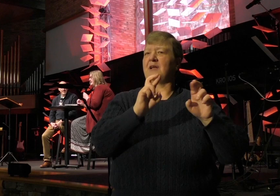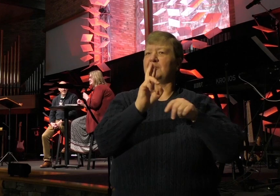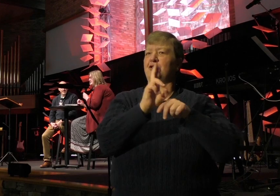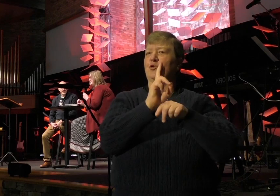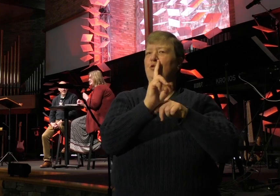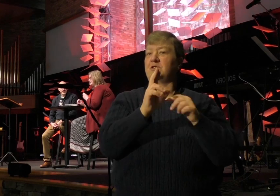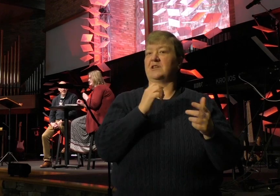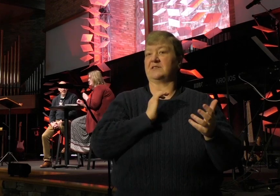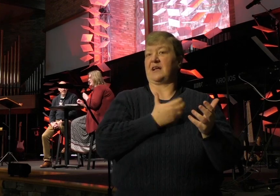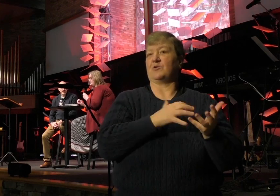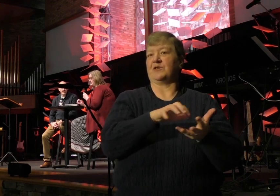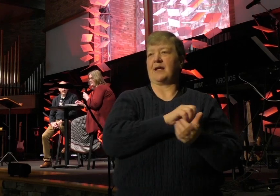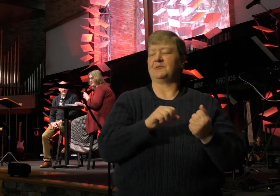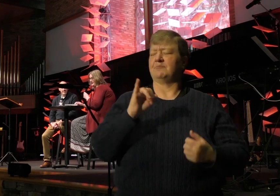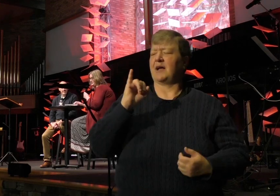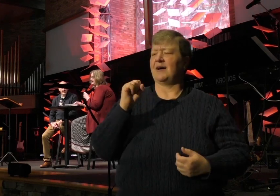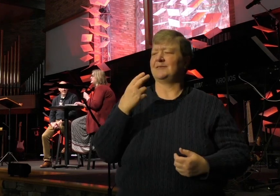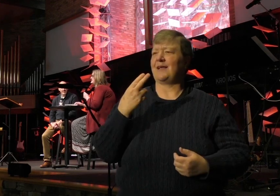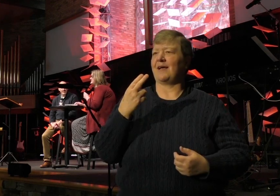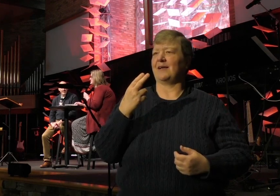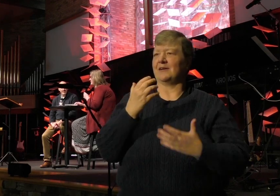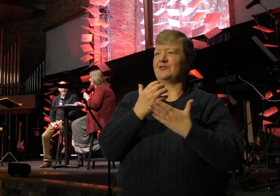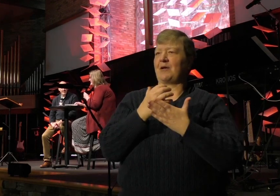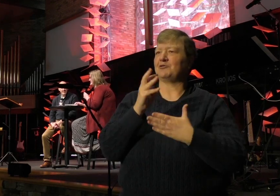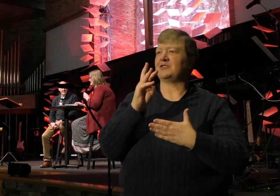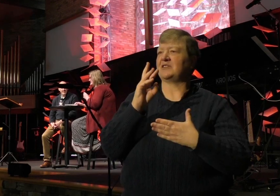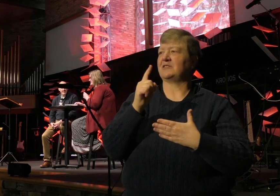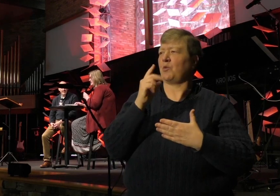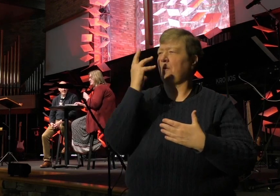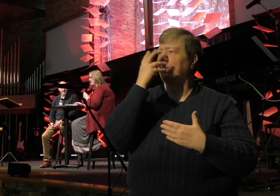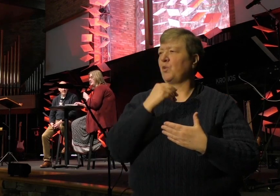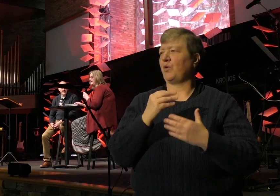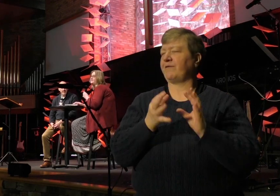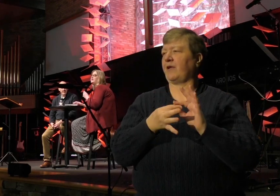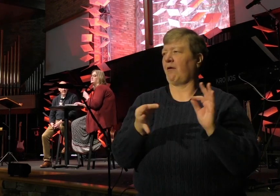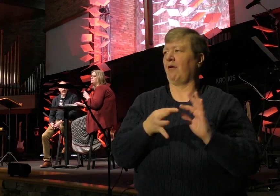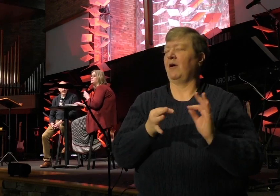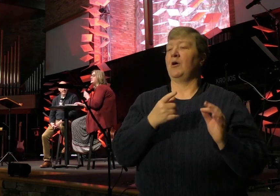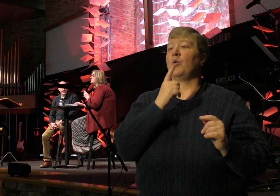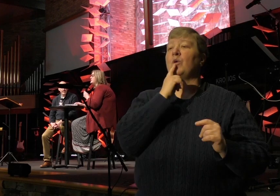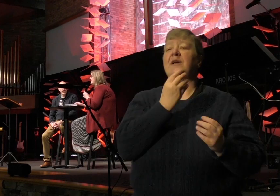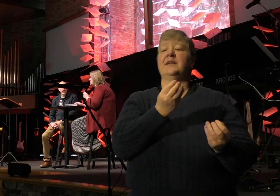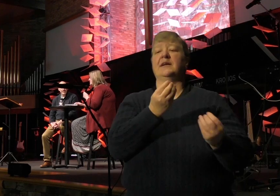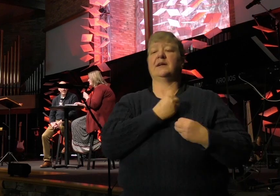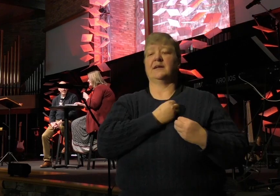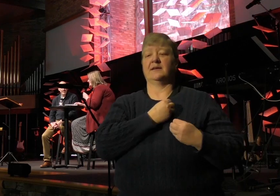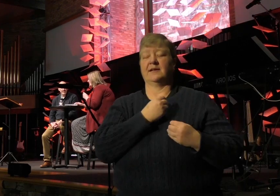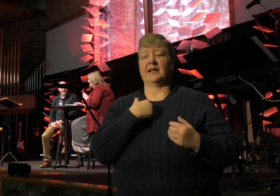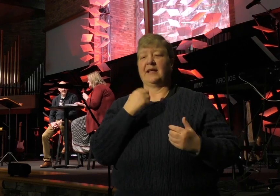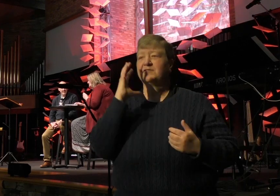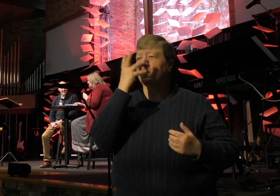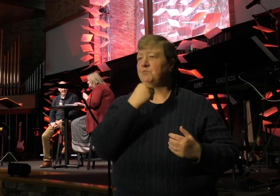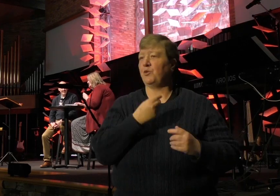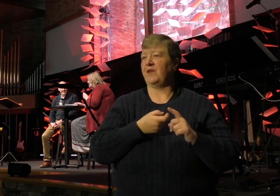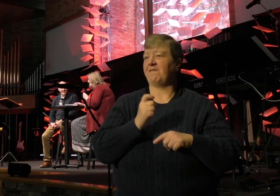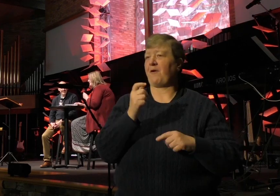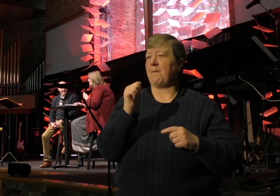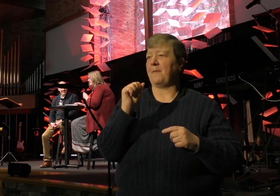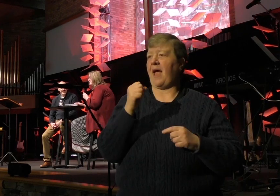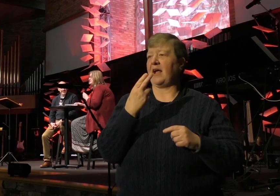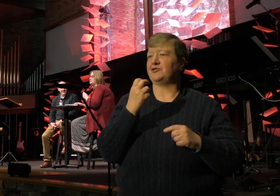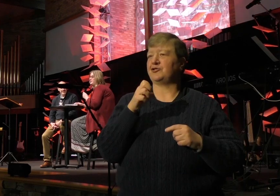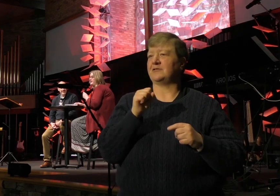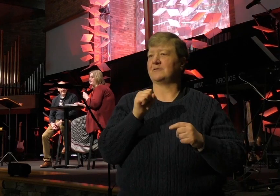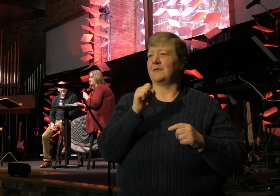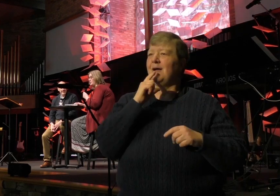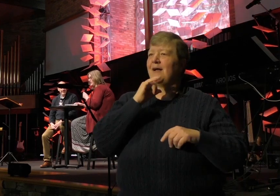And Isaiah 61 beautifully illustrates this when he talks about giving us beauty for ashes and the